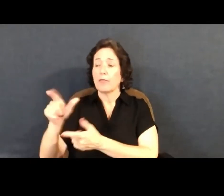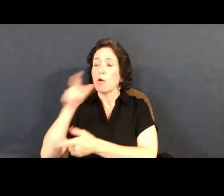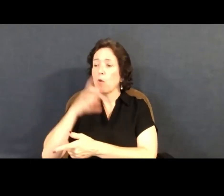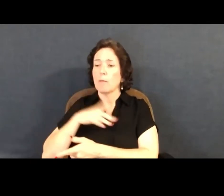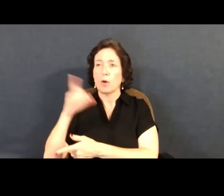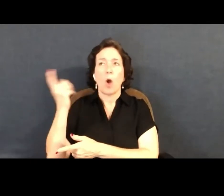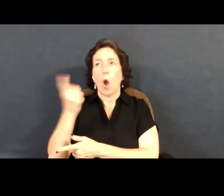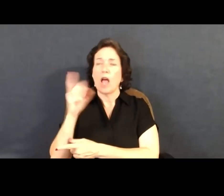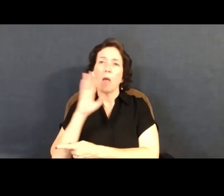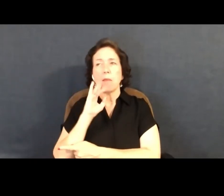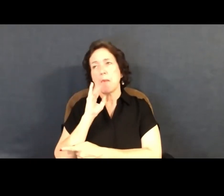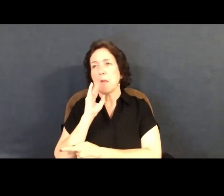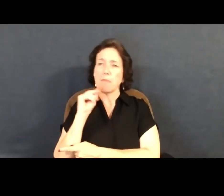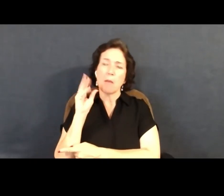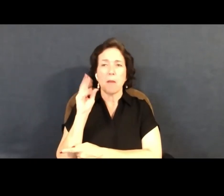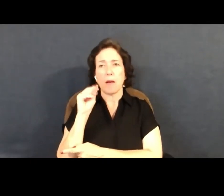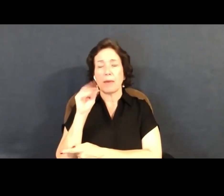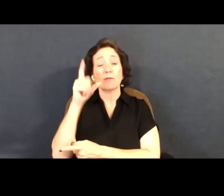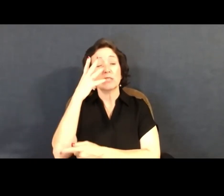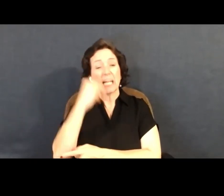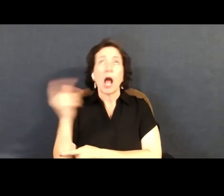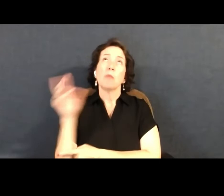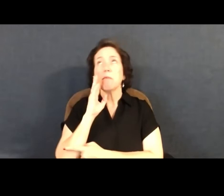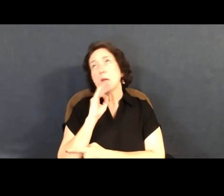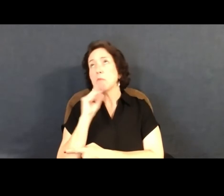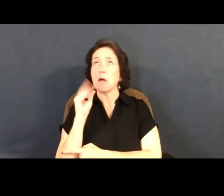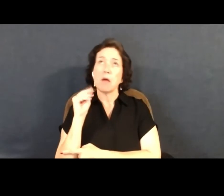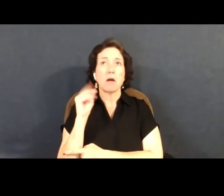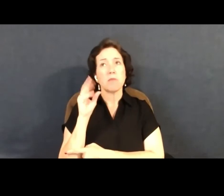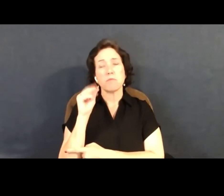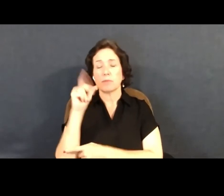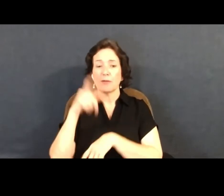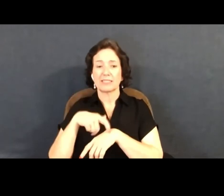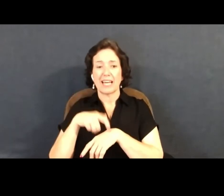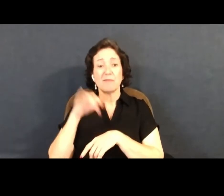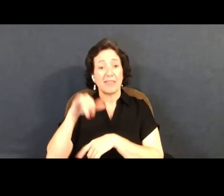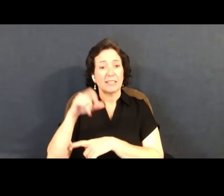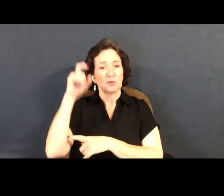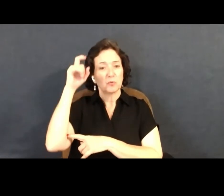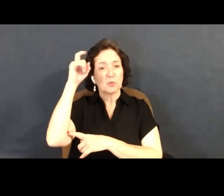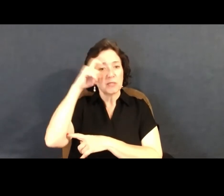stopped talking, not even in her sleep. And as for Wisdom and Luck,